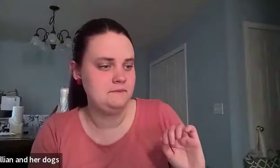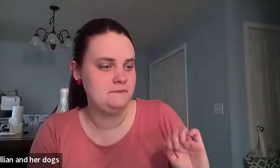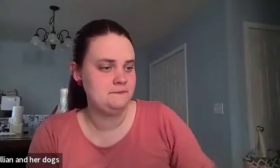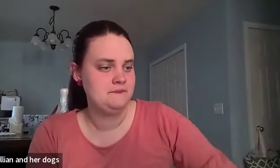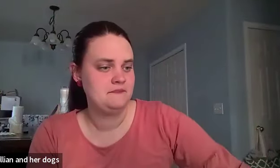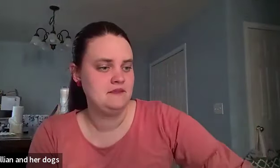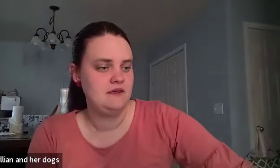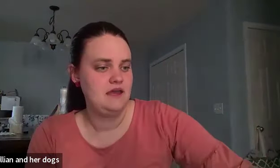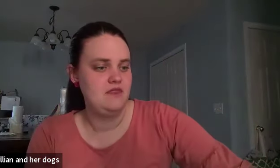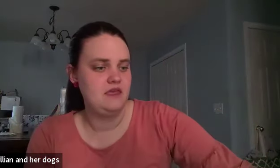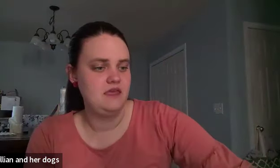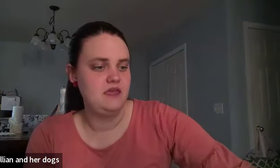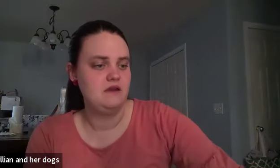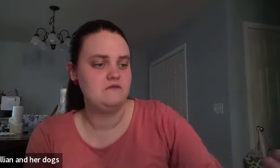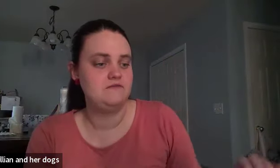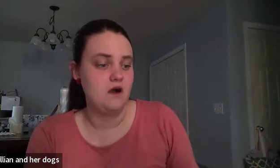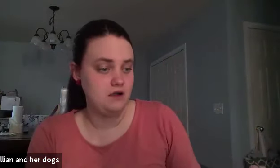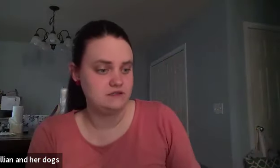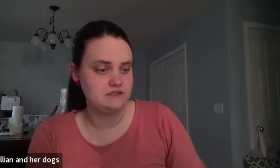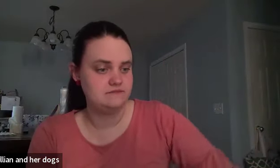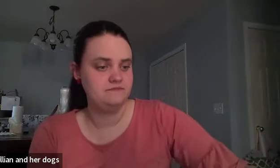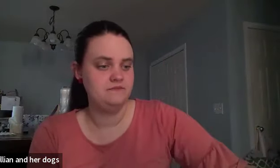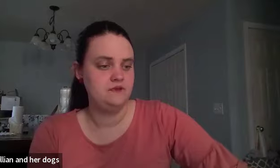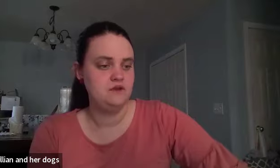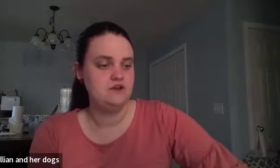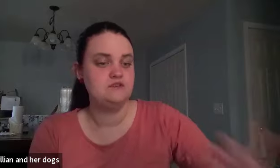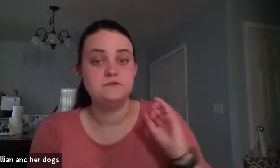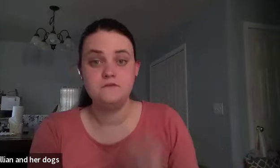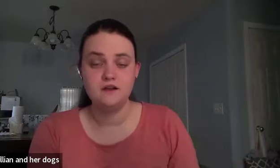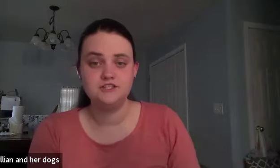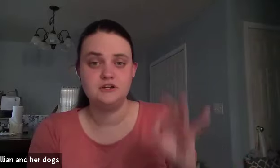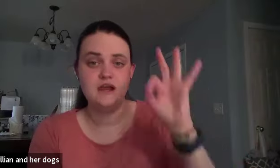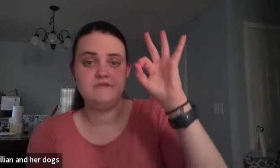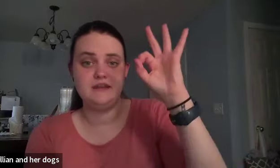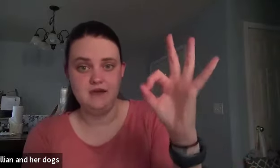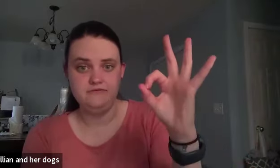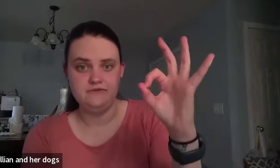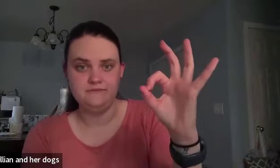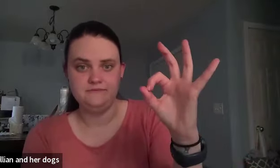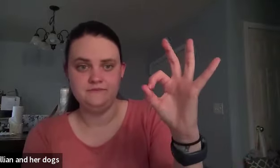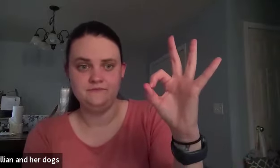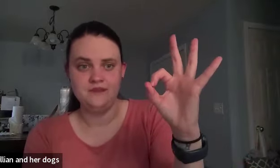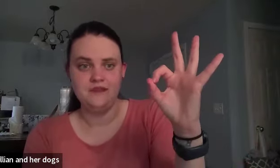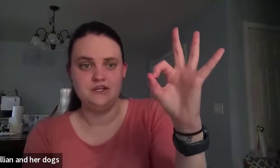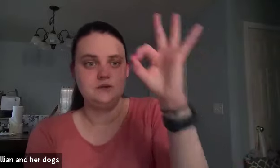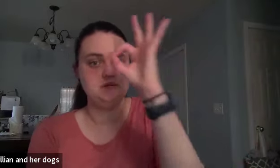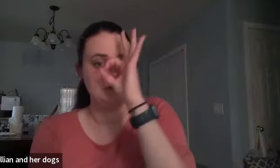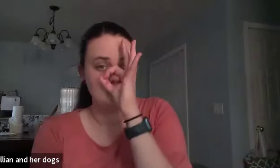Okay. And then fox. So for fox, you're going to have an F. You're going to put your